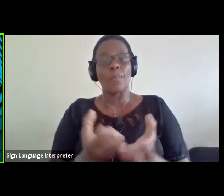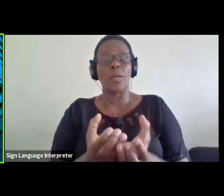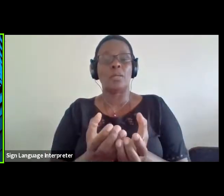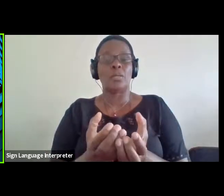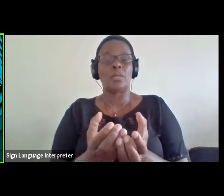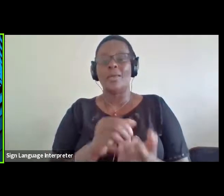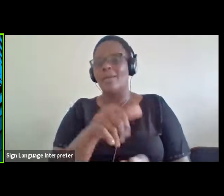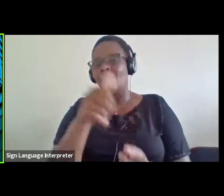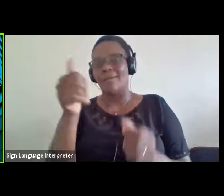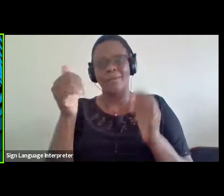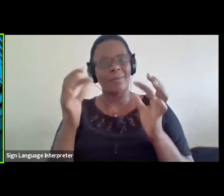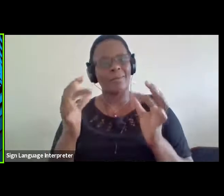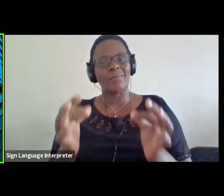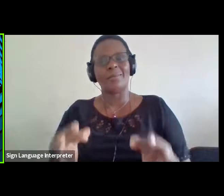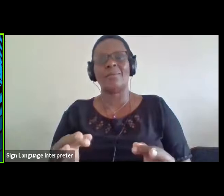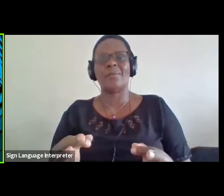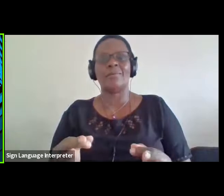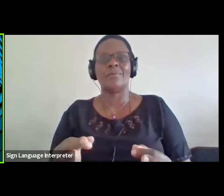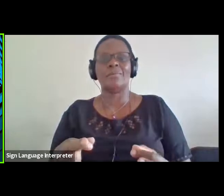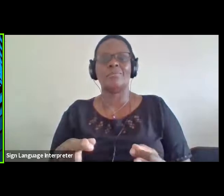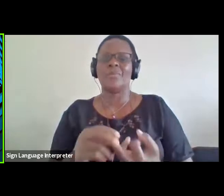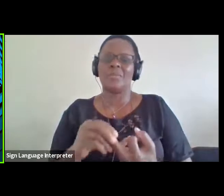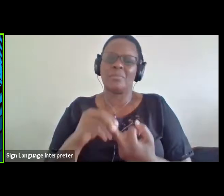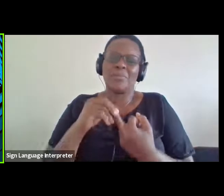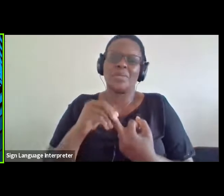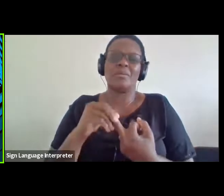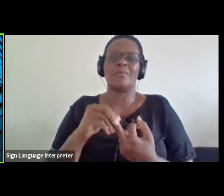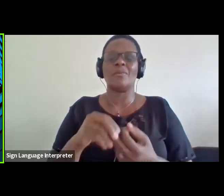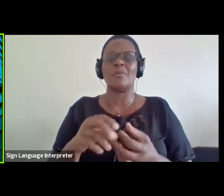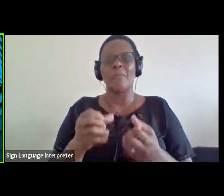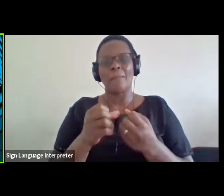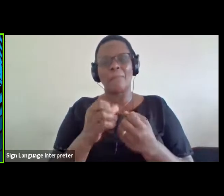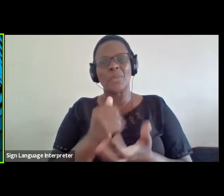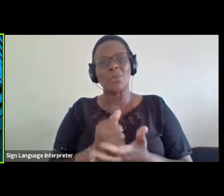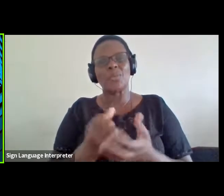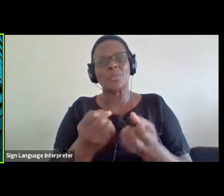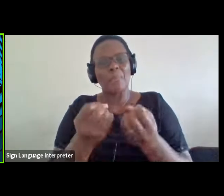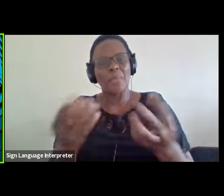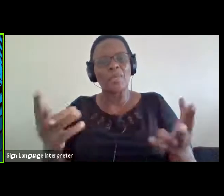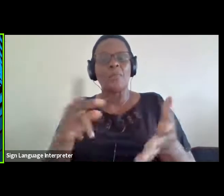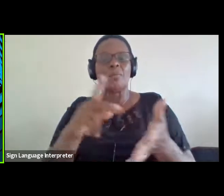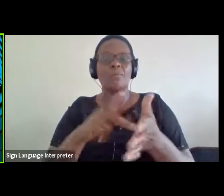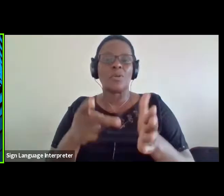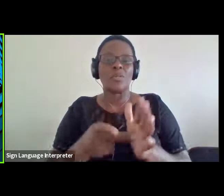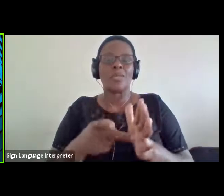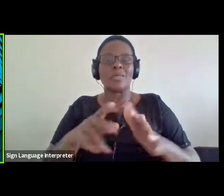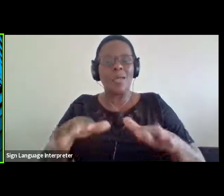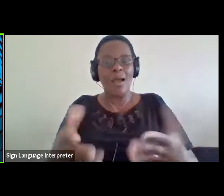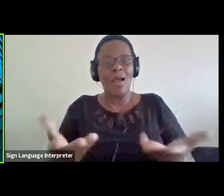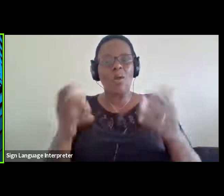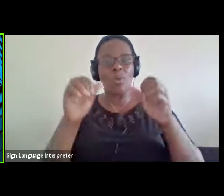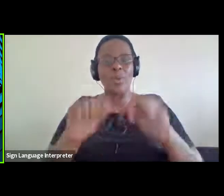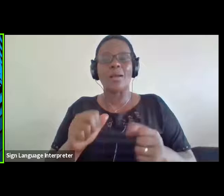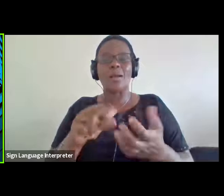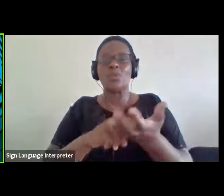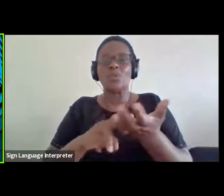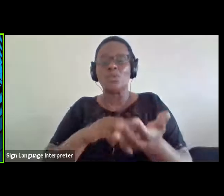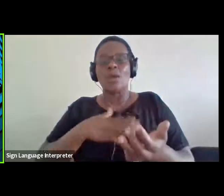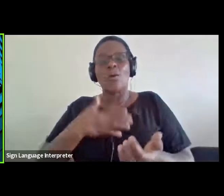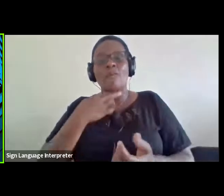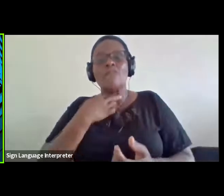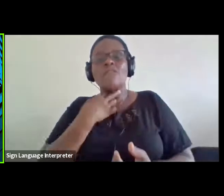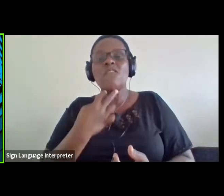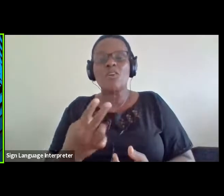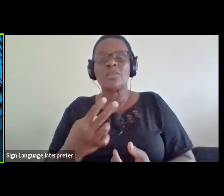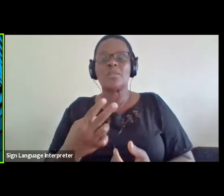anything that sort of springs to mind, there are numerous projects around how we can collectively use our voices to speak